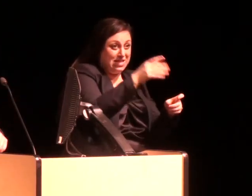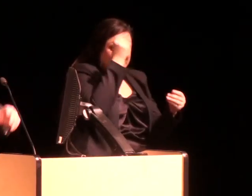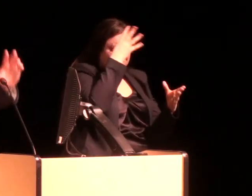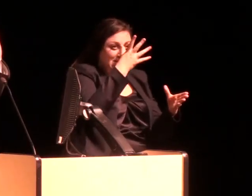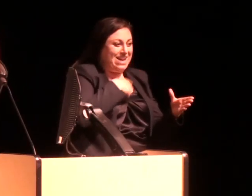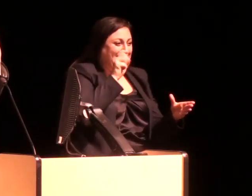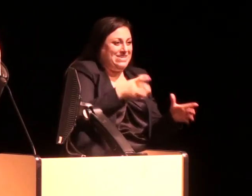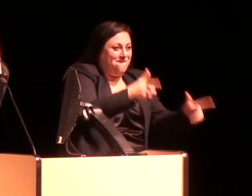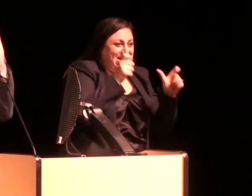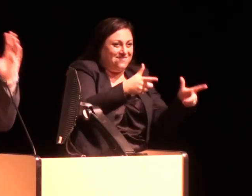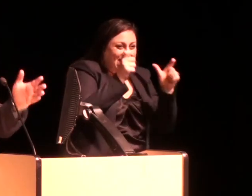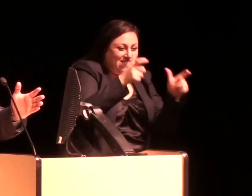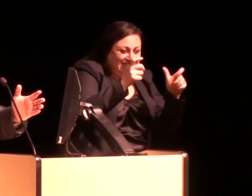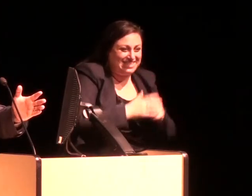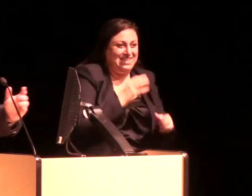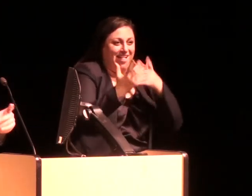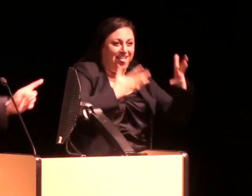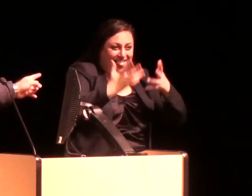fast.